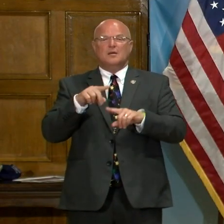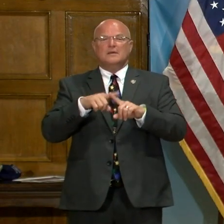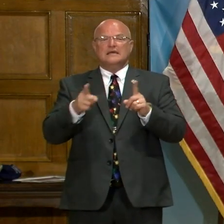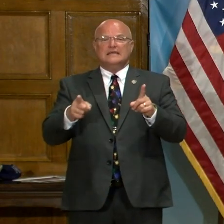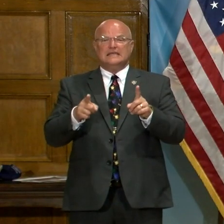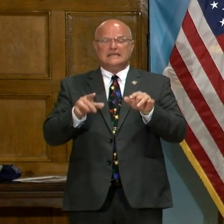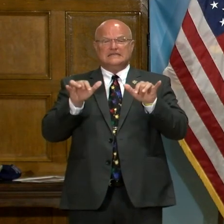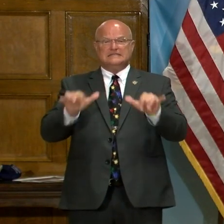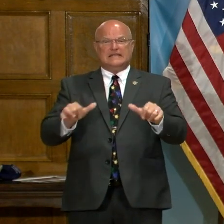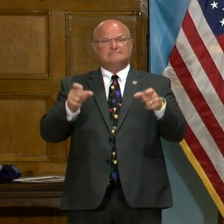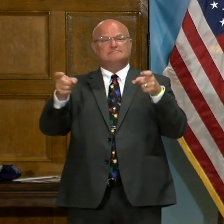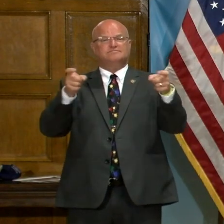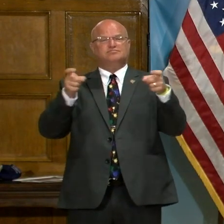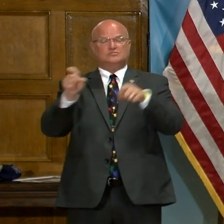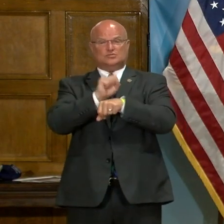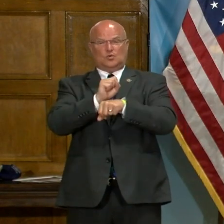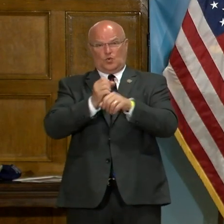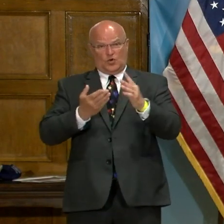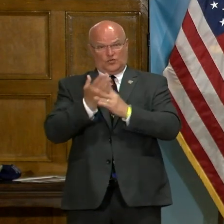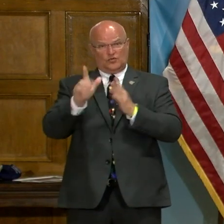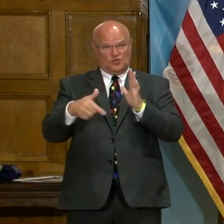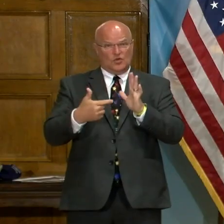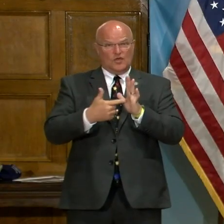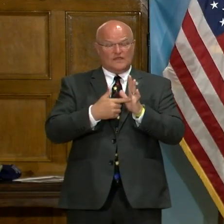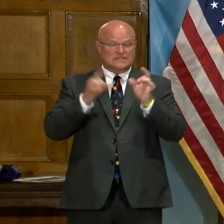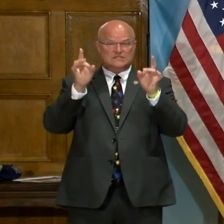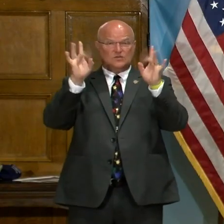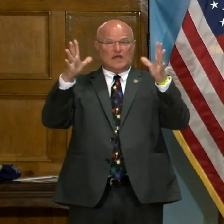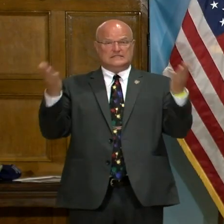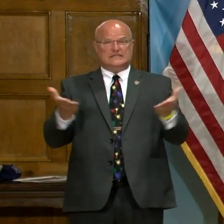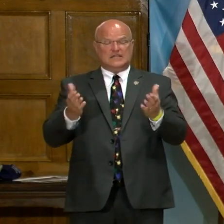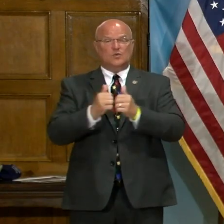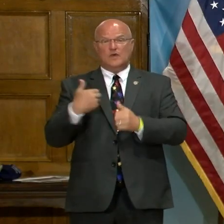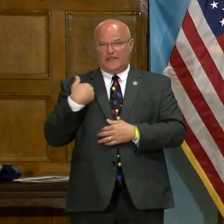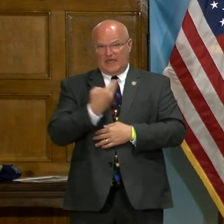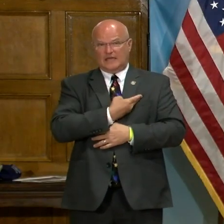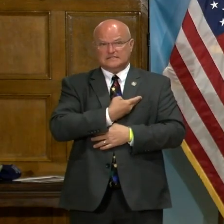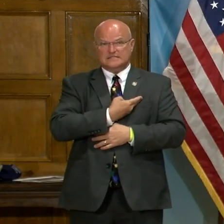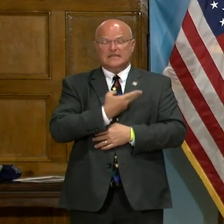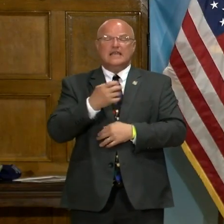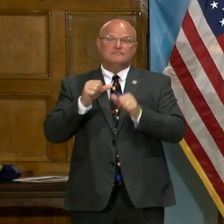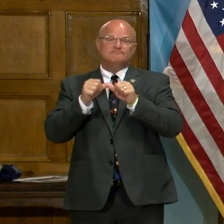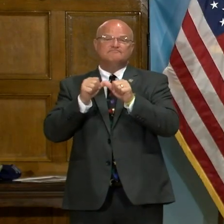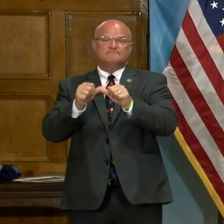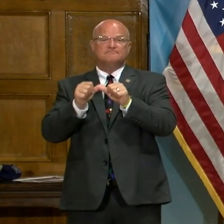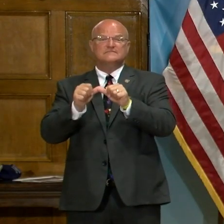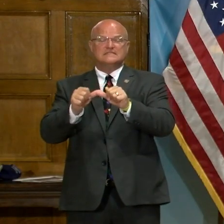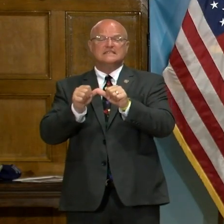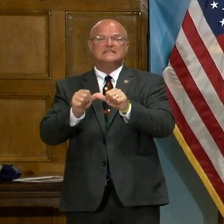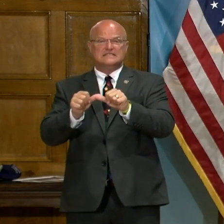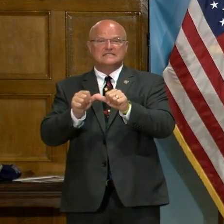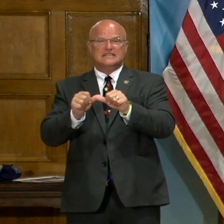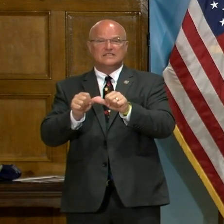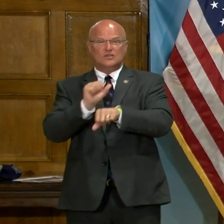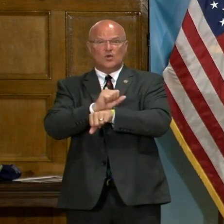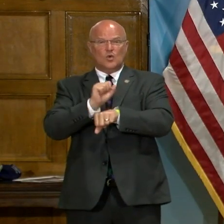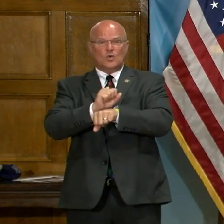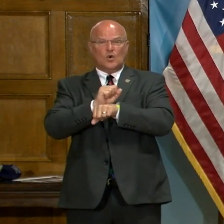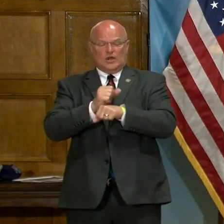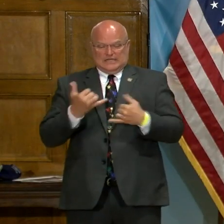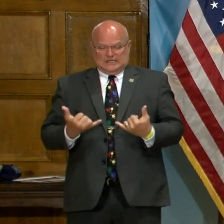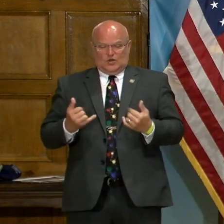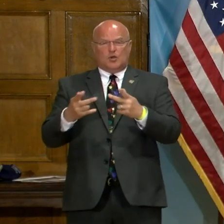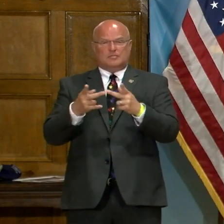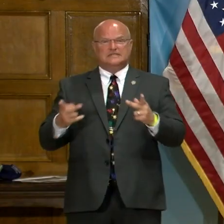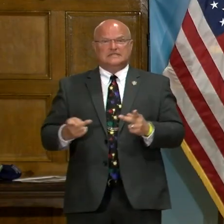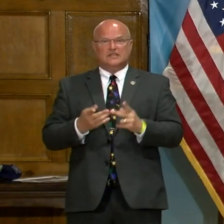has stayed at the helm to work through this crisis here with us. And he will continue working in his